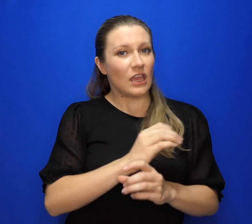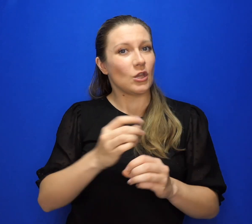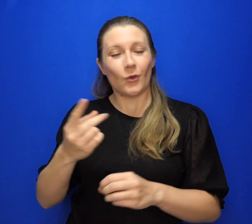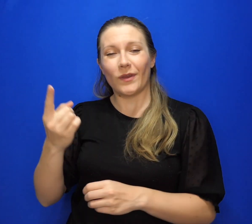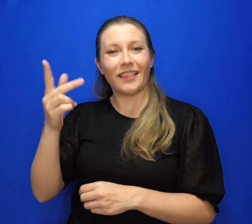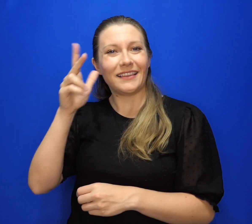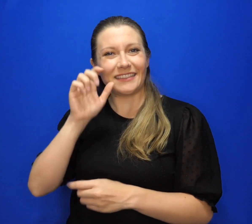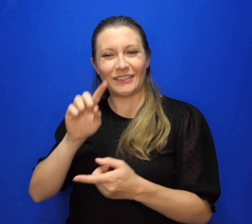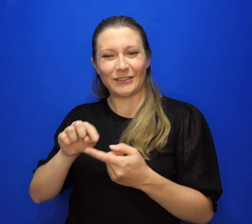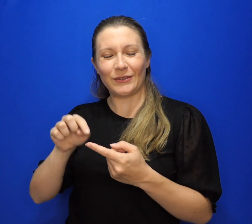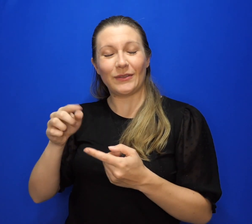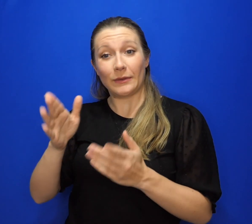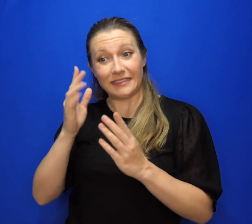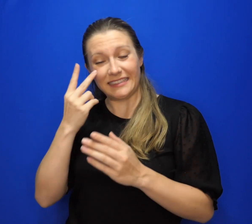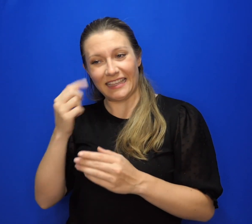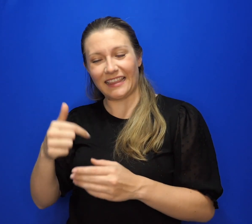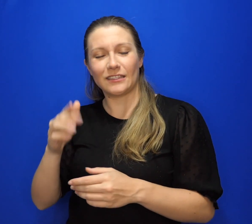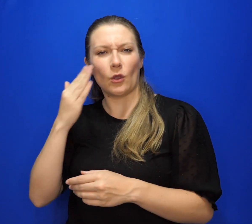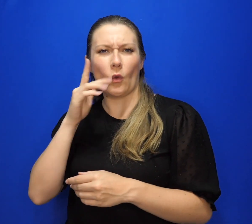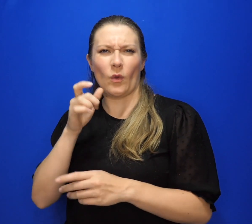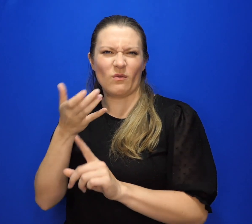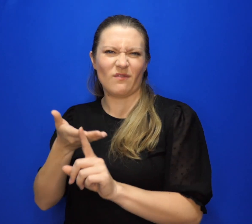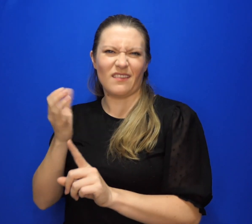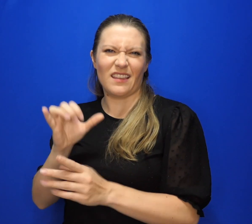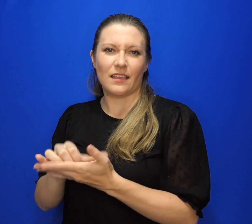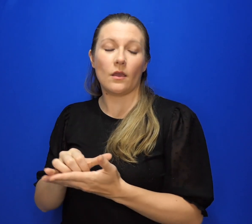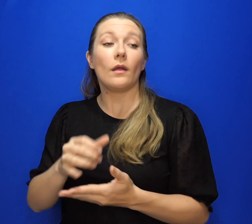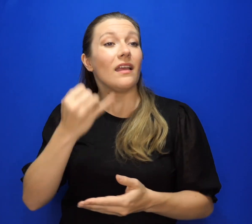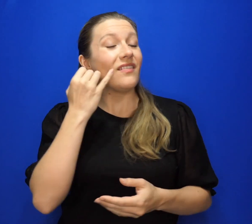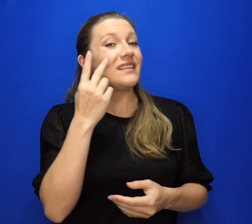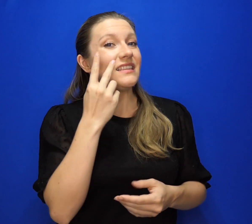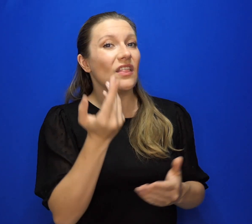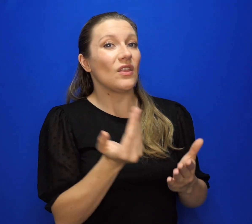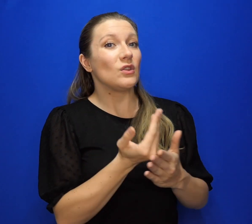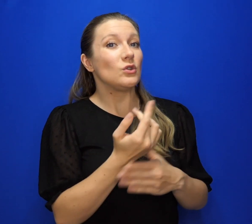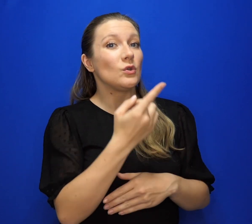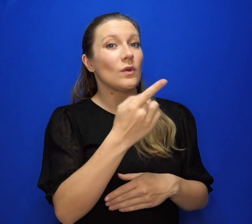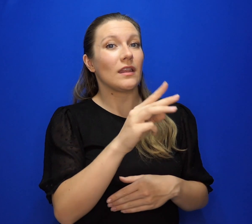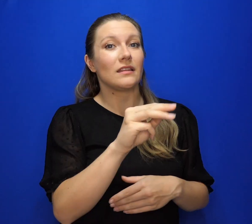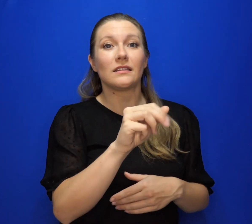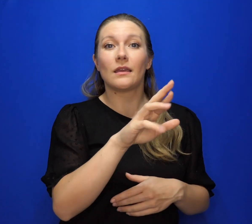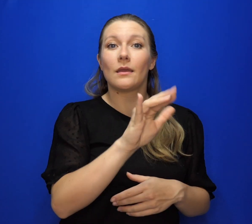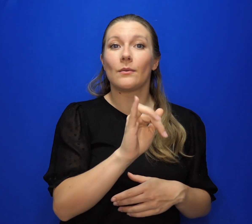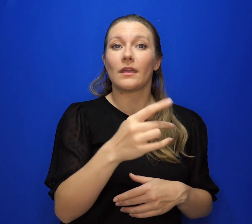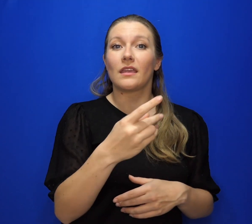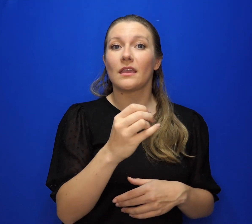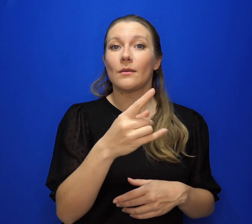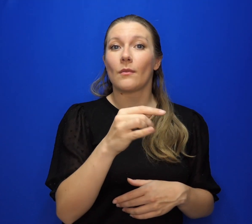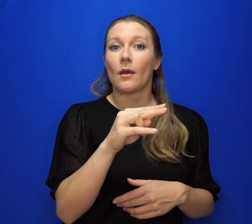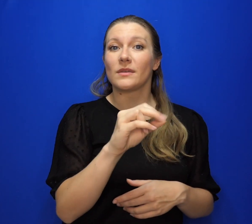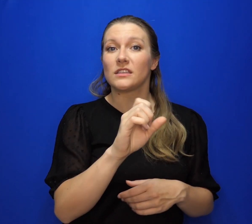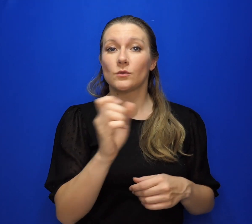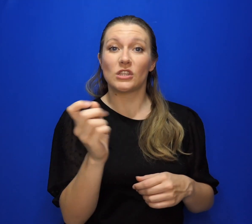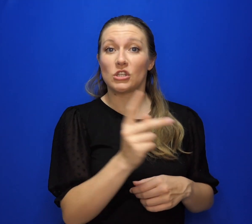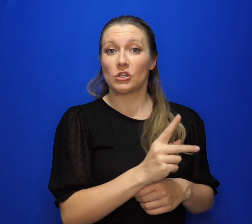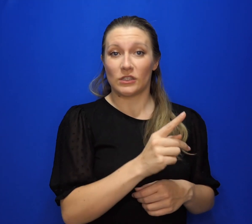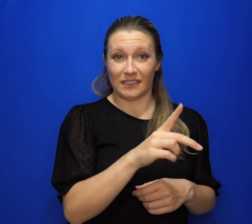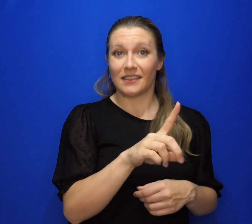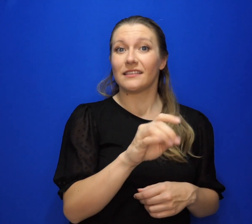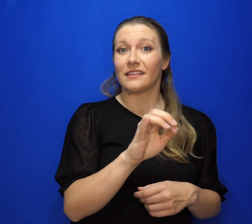seen the newest Mary Poppins Returns, Dick Van Dyke does show up in it at the end, and he is very so old. they should, and